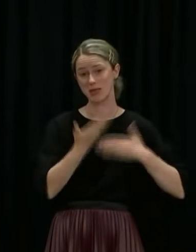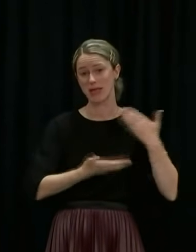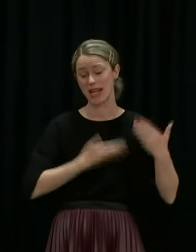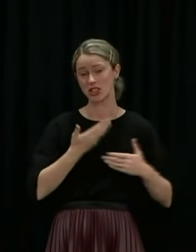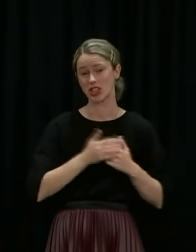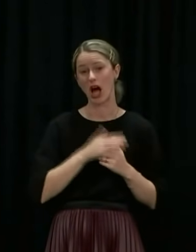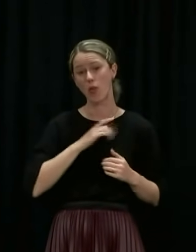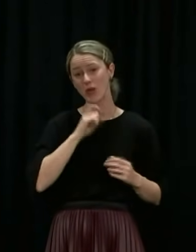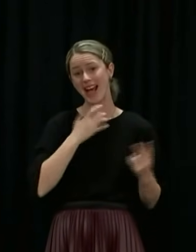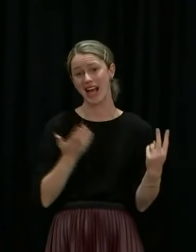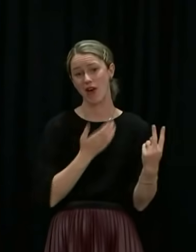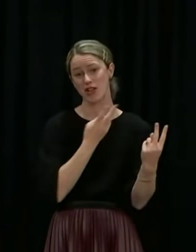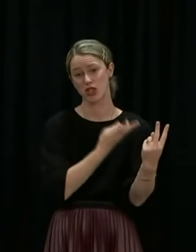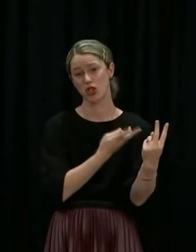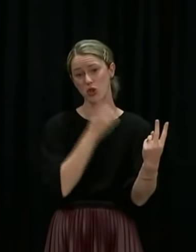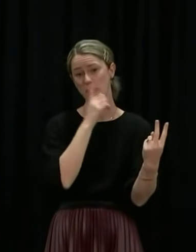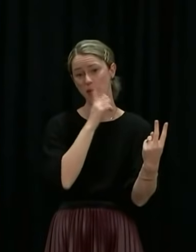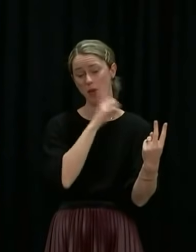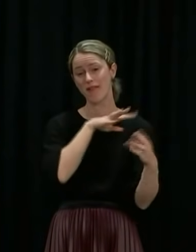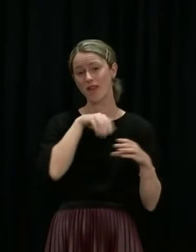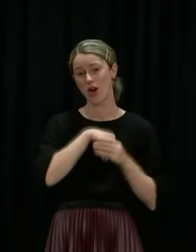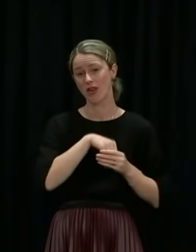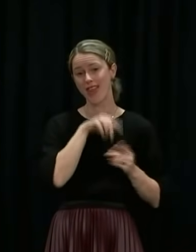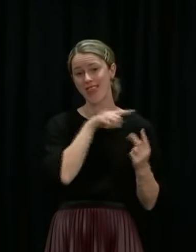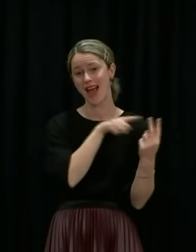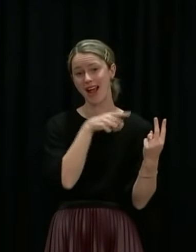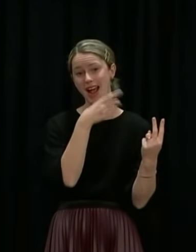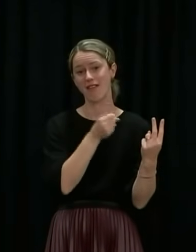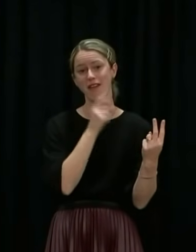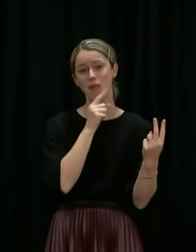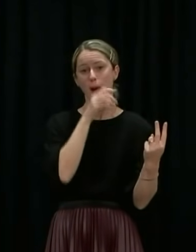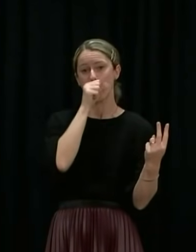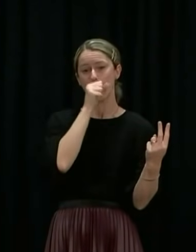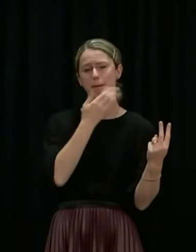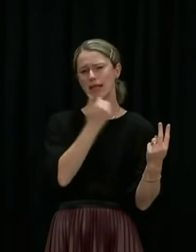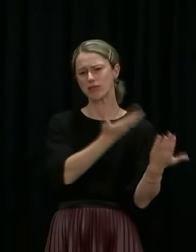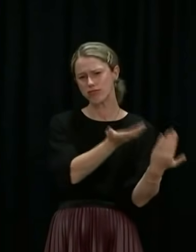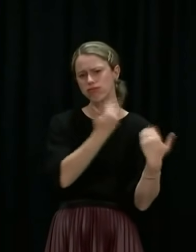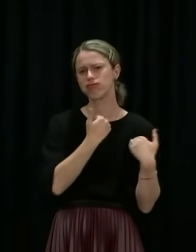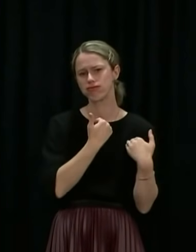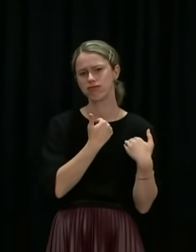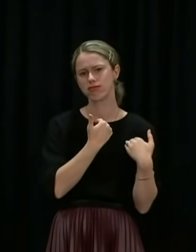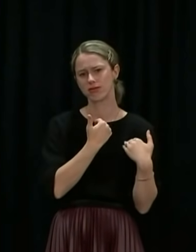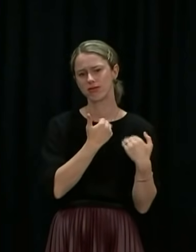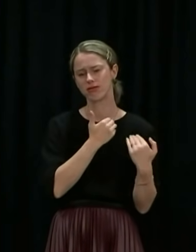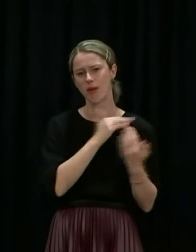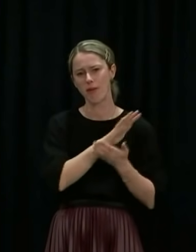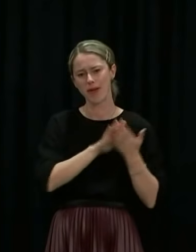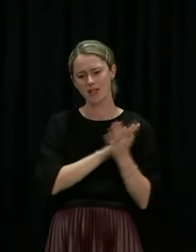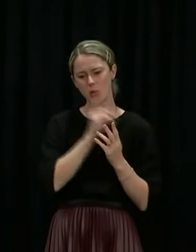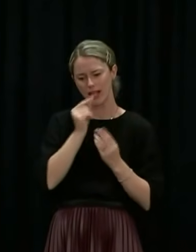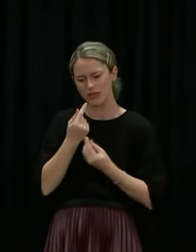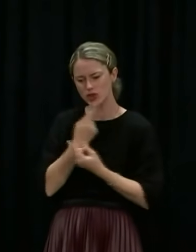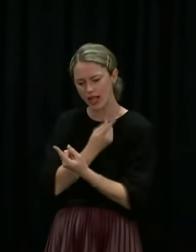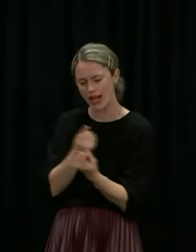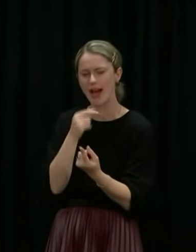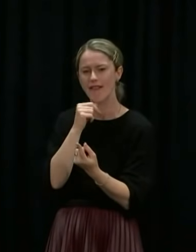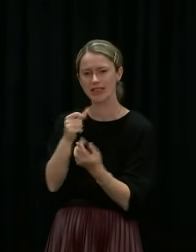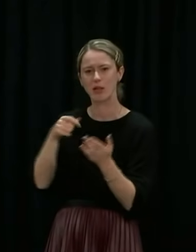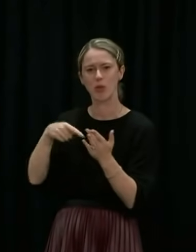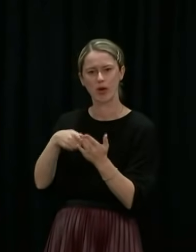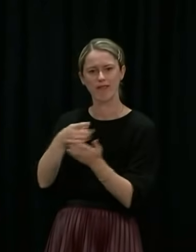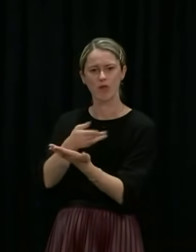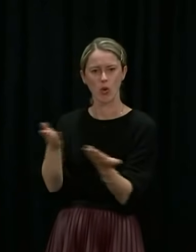I'd certainly encourage the two people concerned who have that information to share that so that we can in turn share that where there's a public